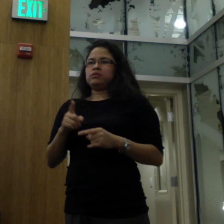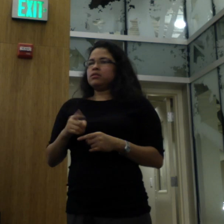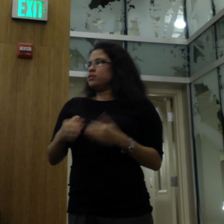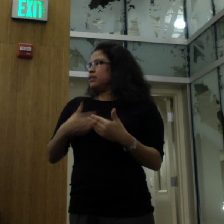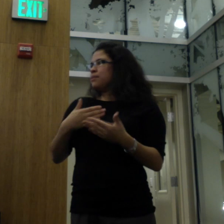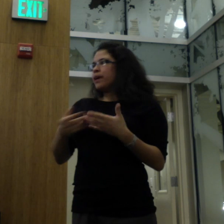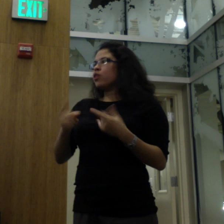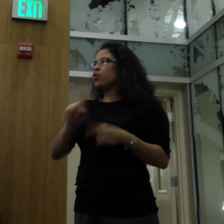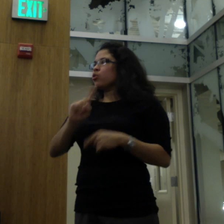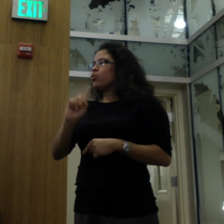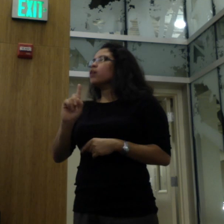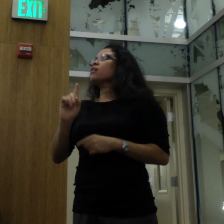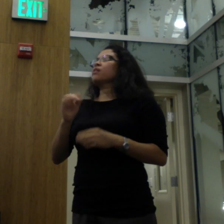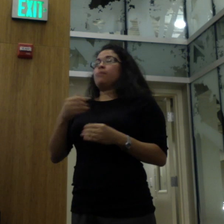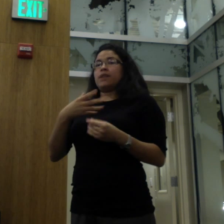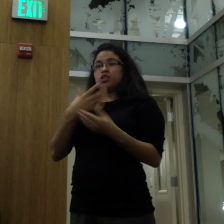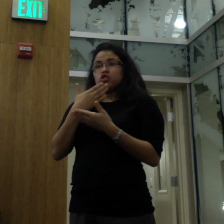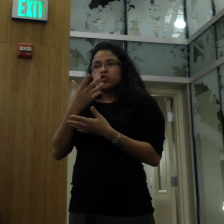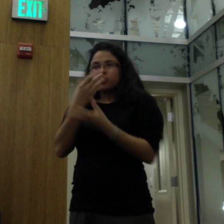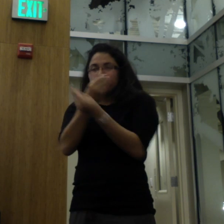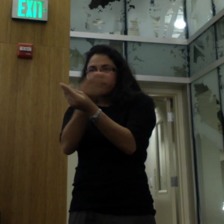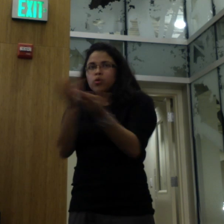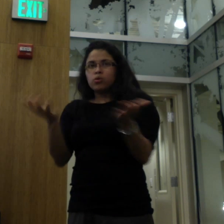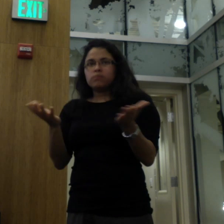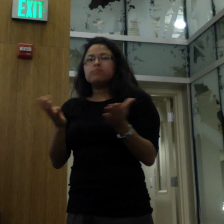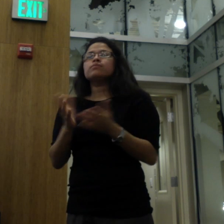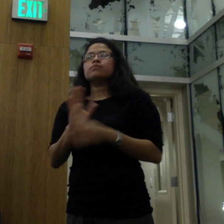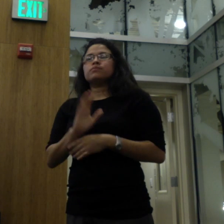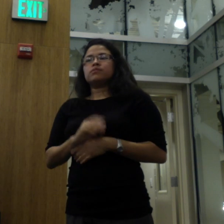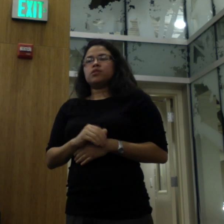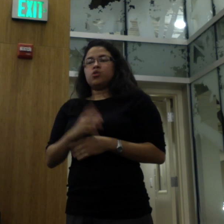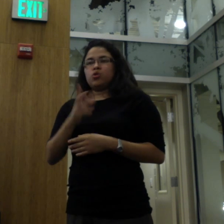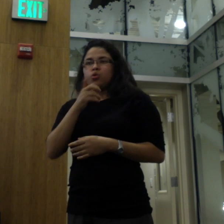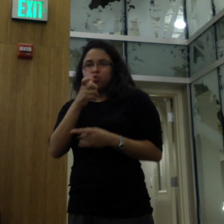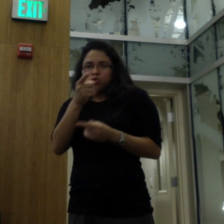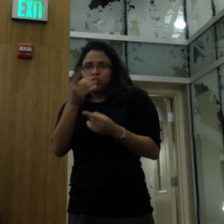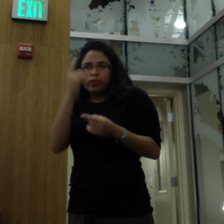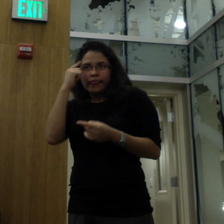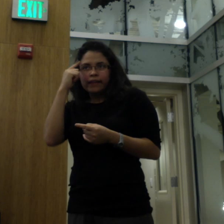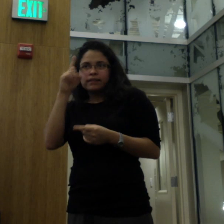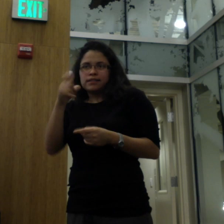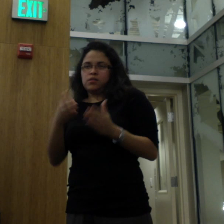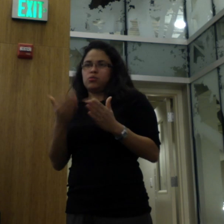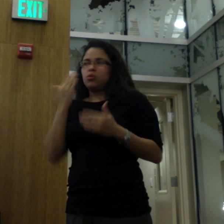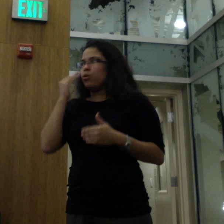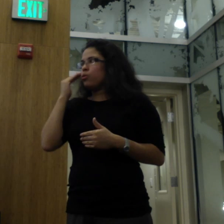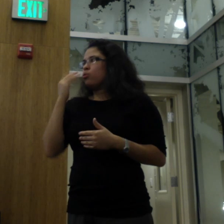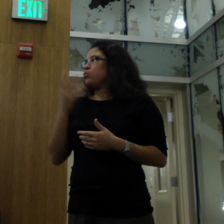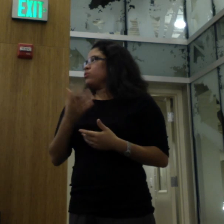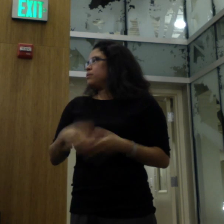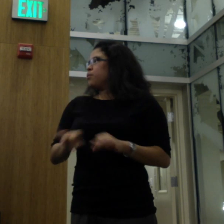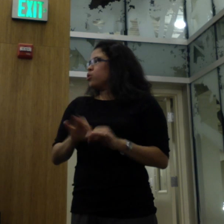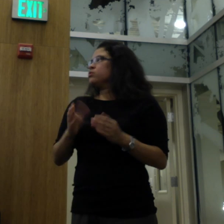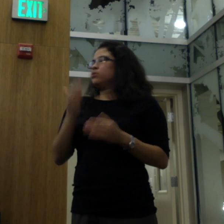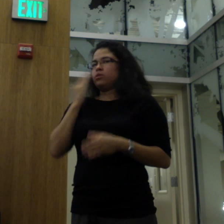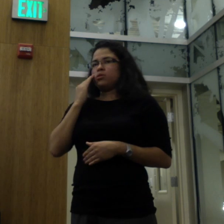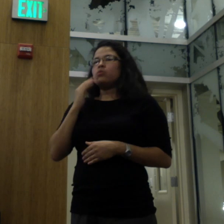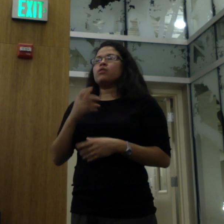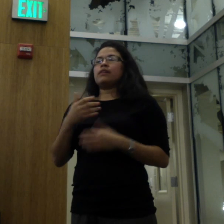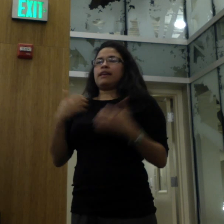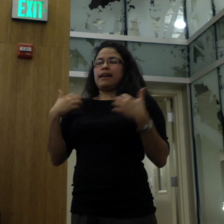it? Let everybody know that you want to know that information. Okay? And then